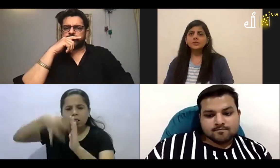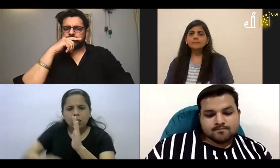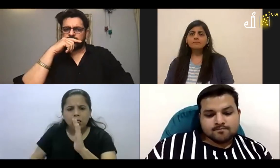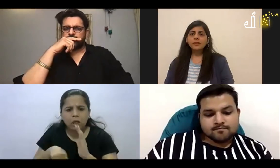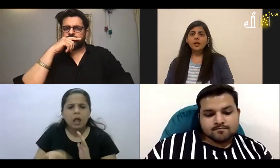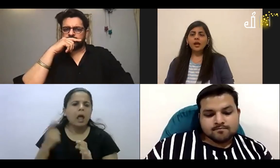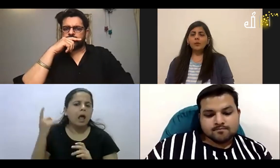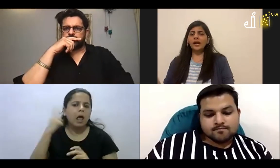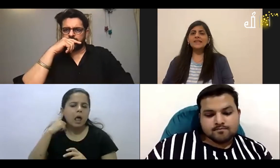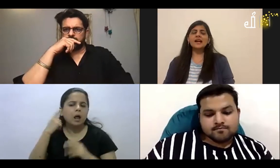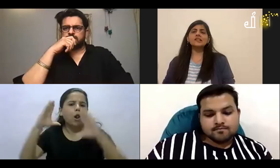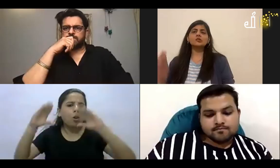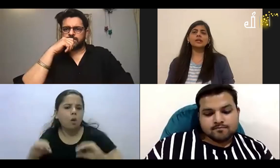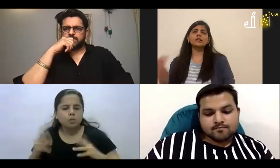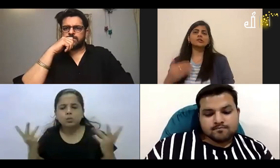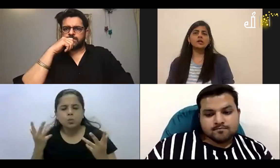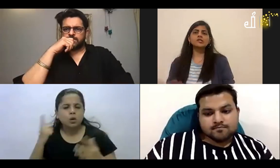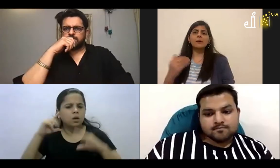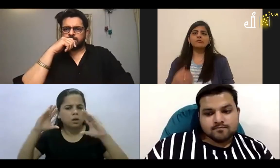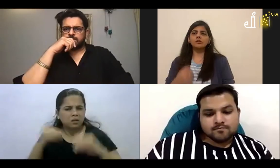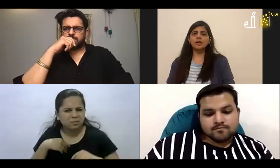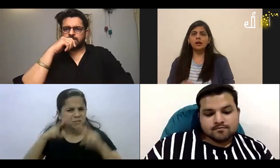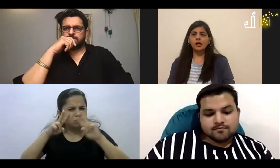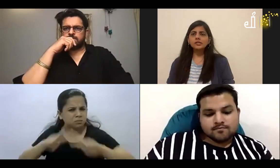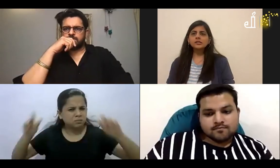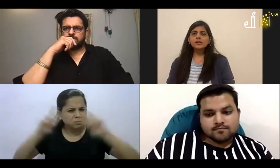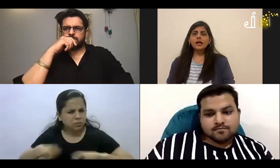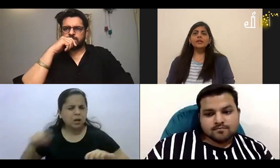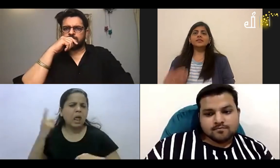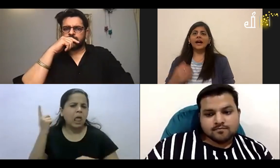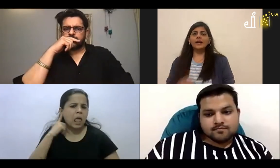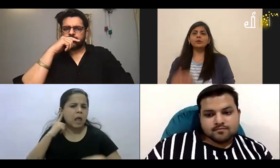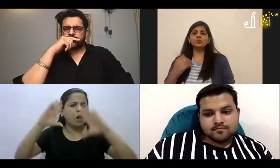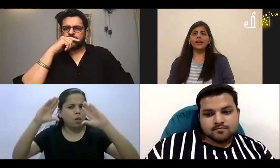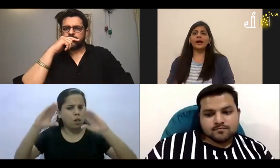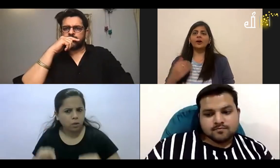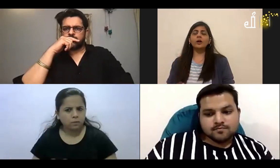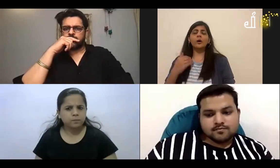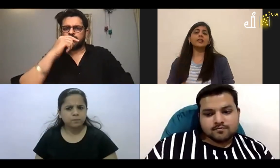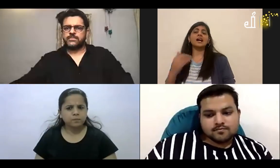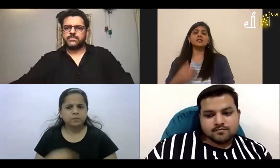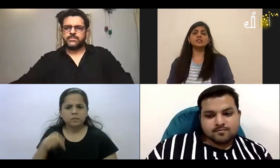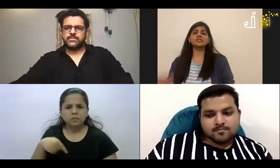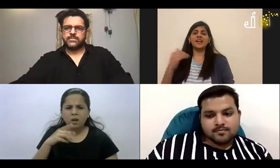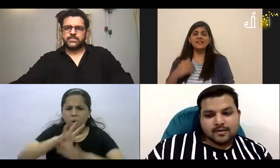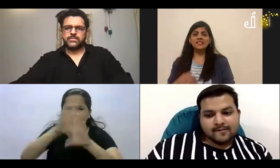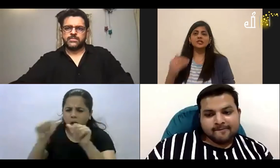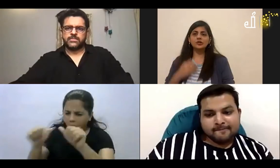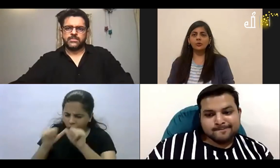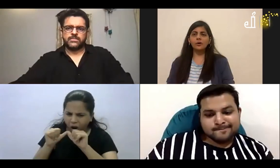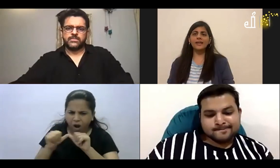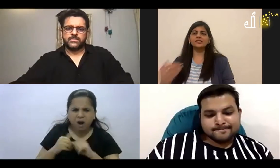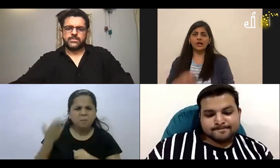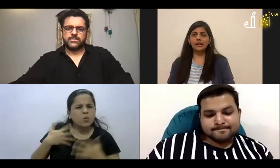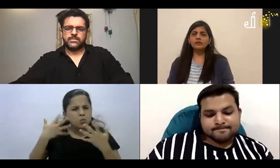hearing loss. When I started doing the research about hearing loss, That was when I got all the answers that I needed